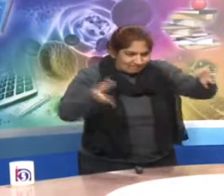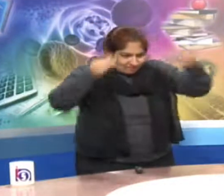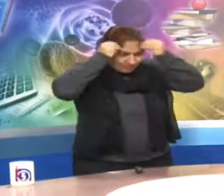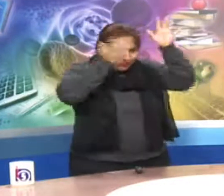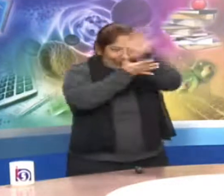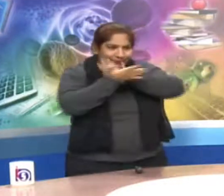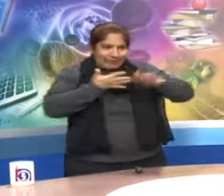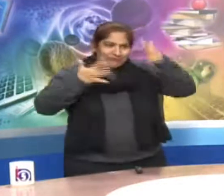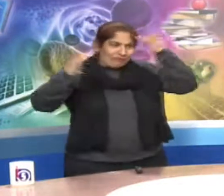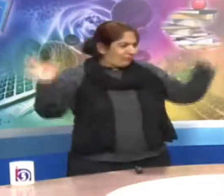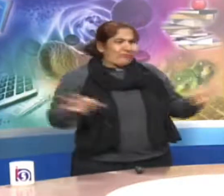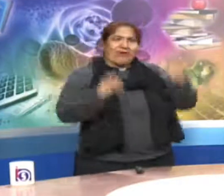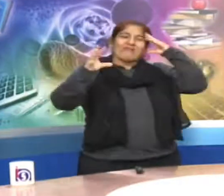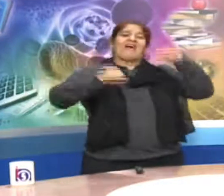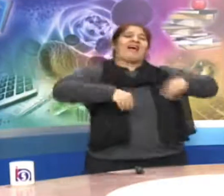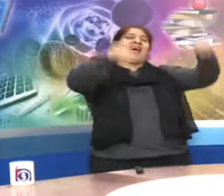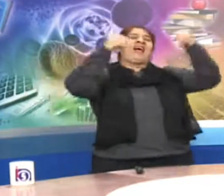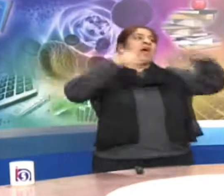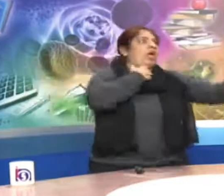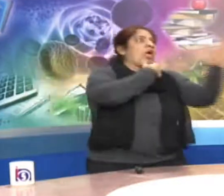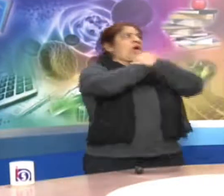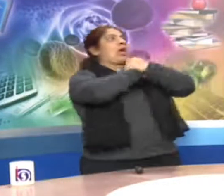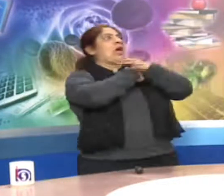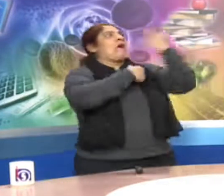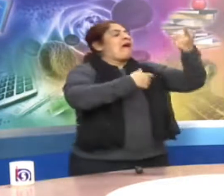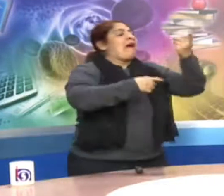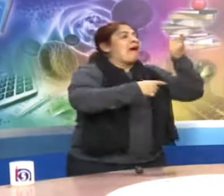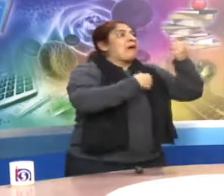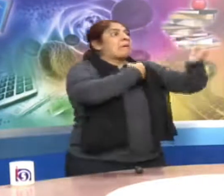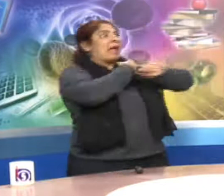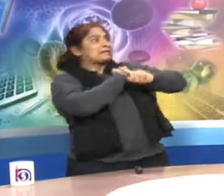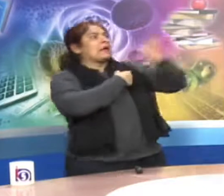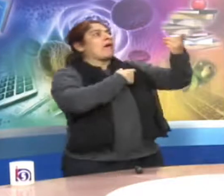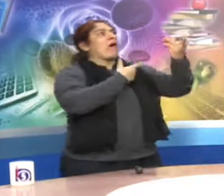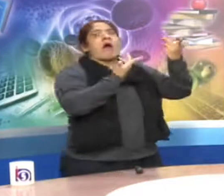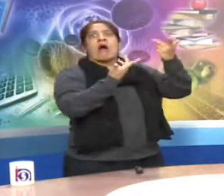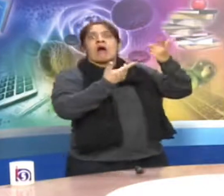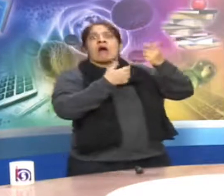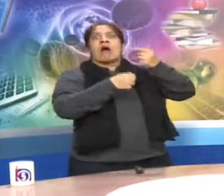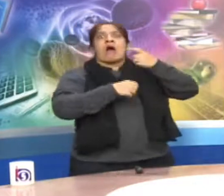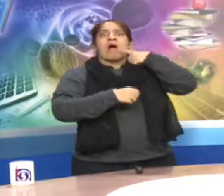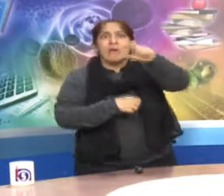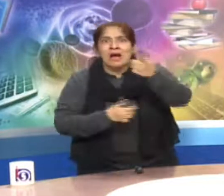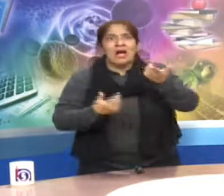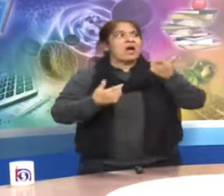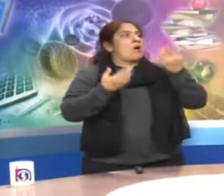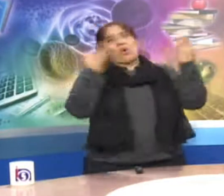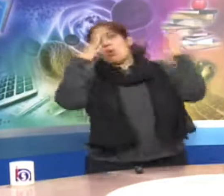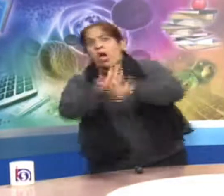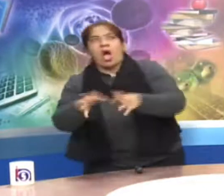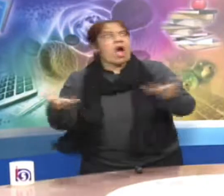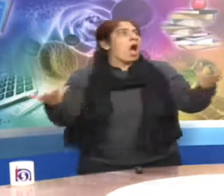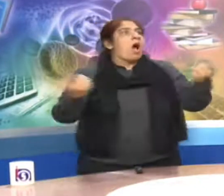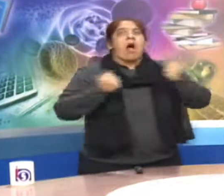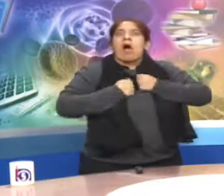buy, having the full awareness and the knowledge of what you are going to buy from the